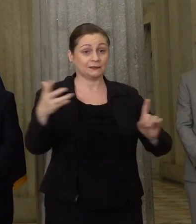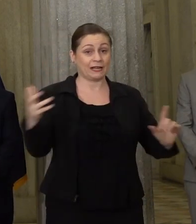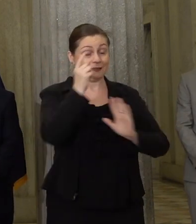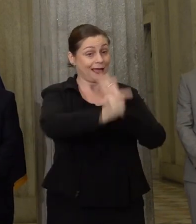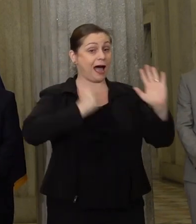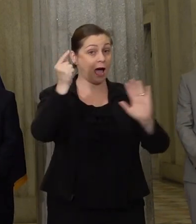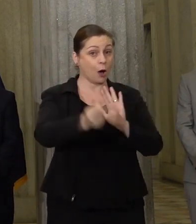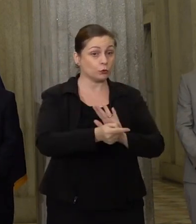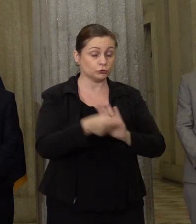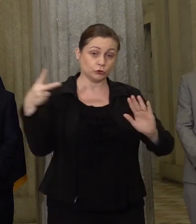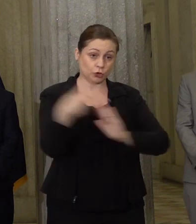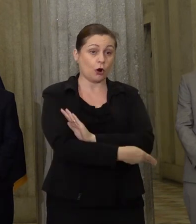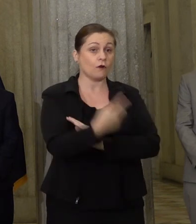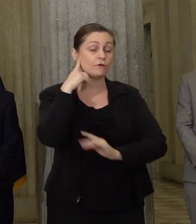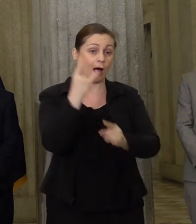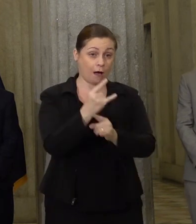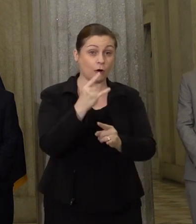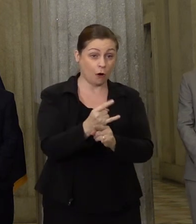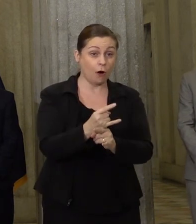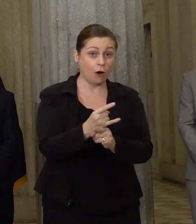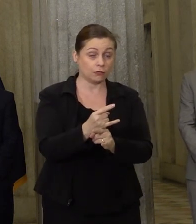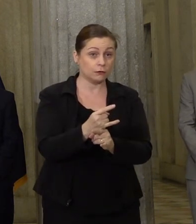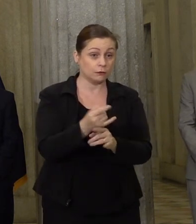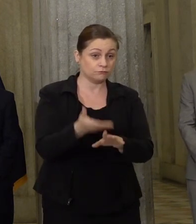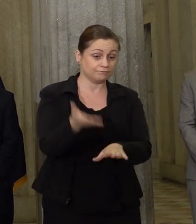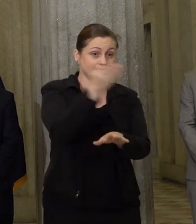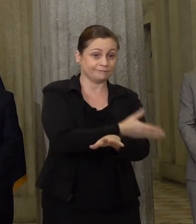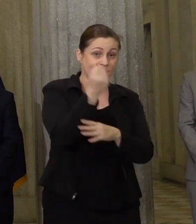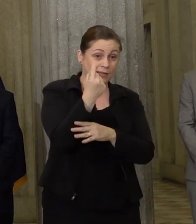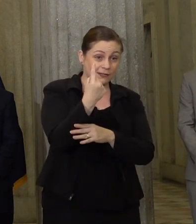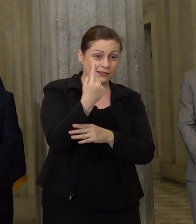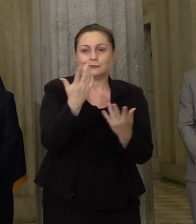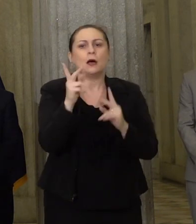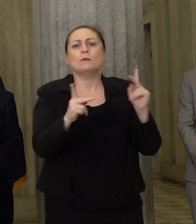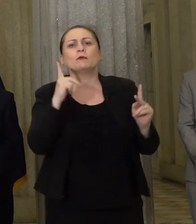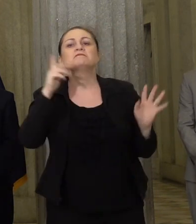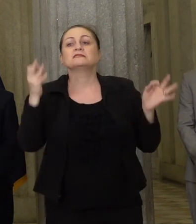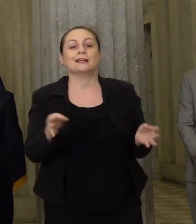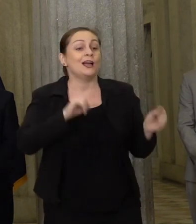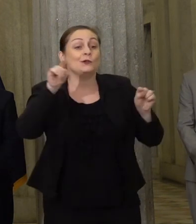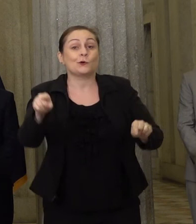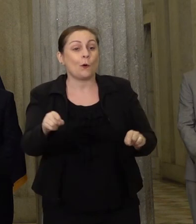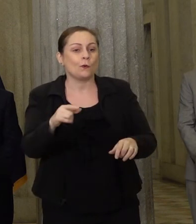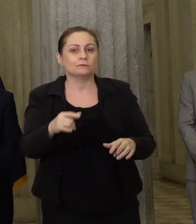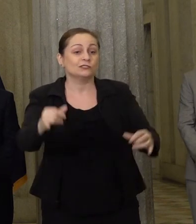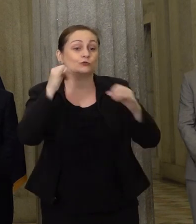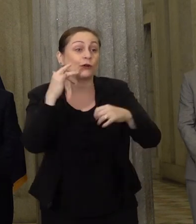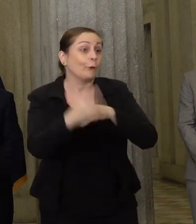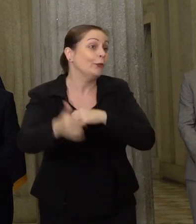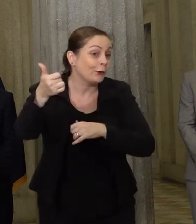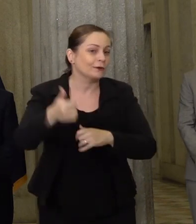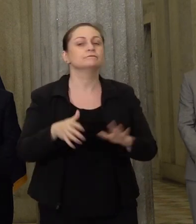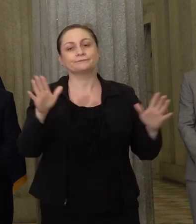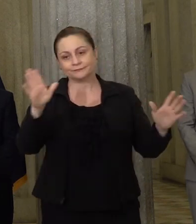of the cutoff for alcohol-based masks to let this lot of people just tend to go out earlier in the day to get their alcohol? We'll cross those bridges